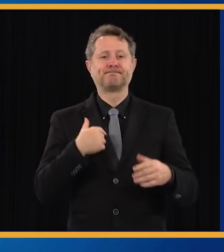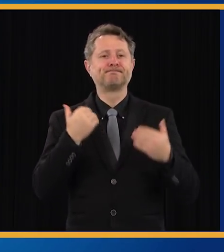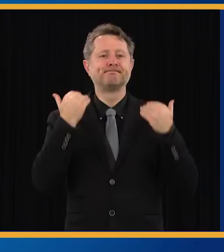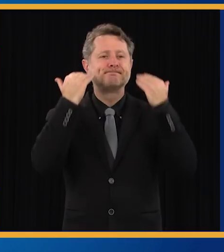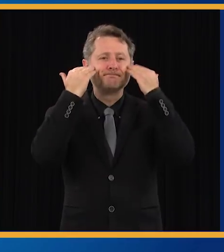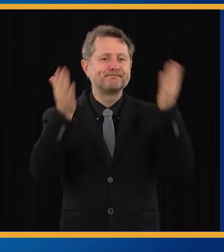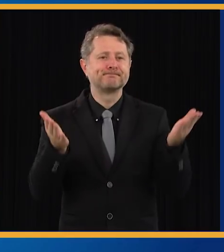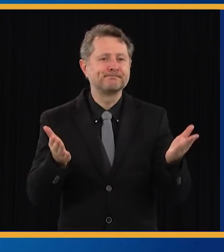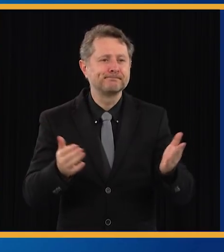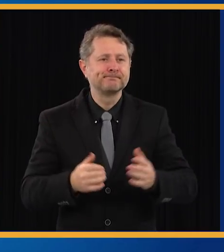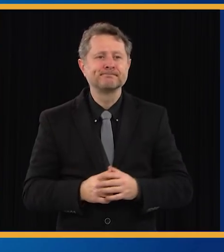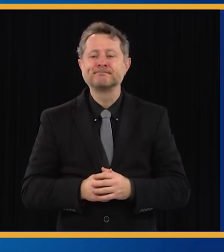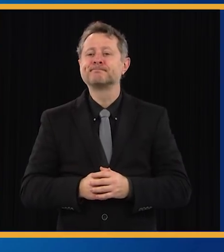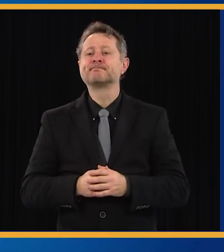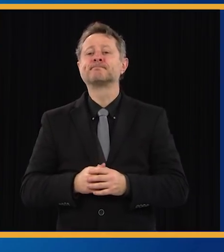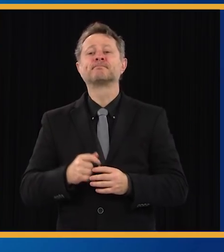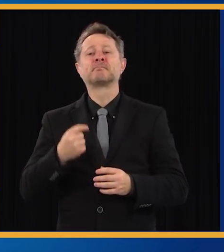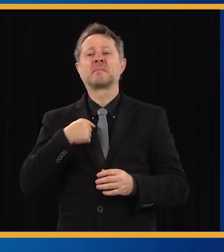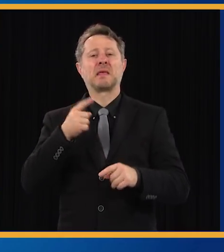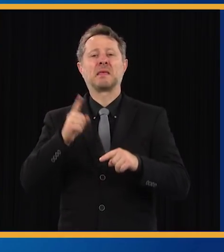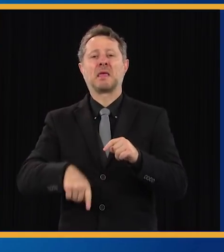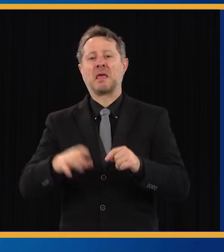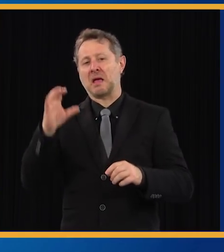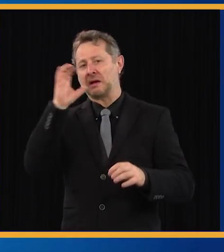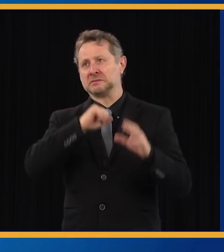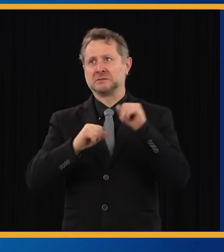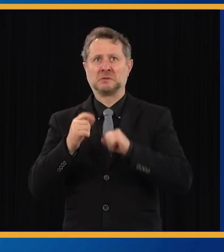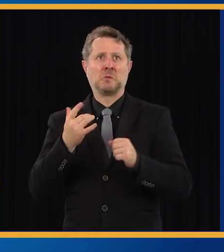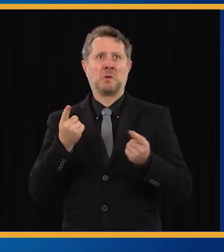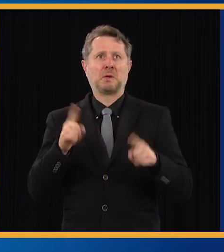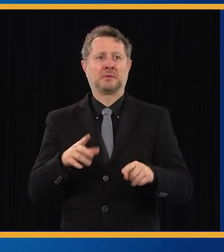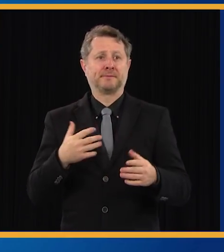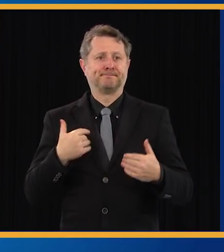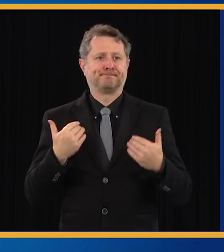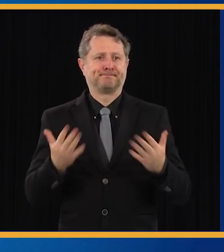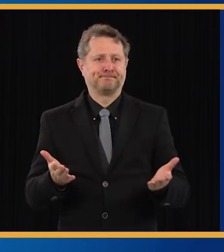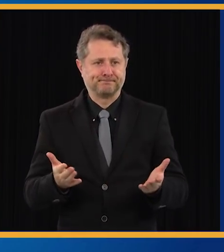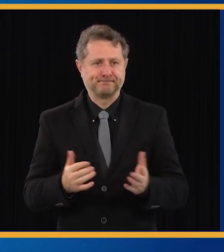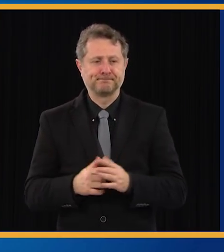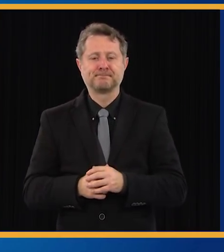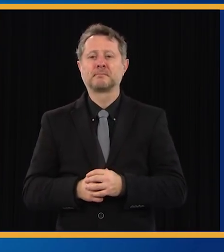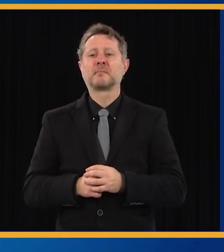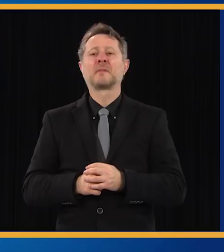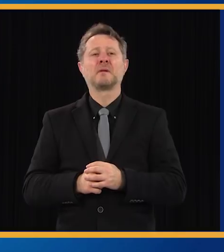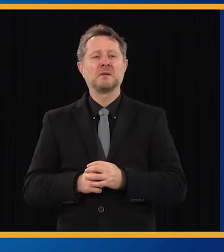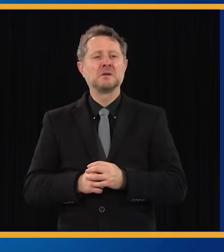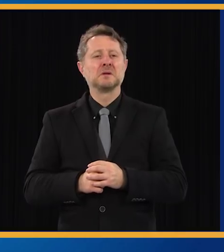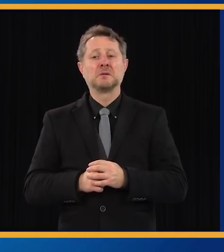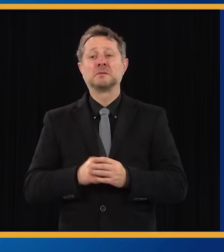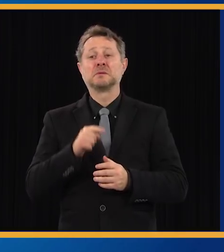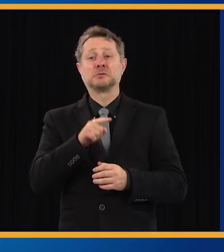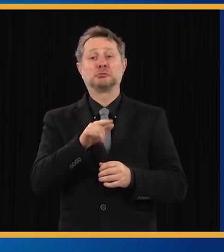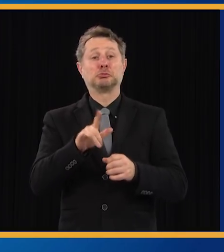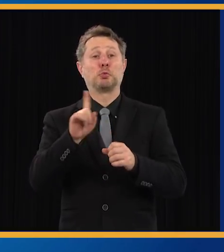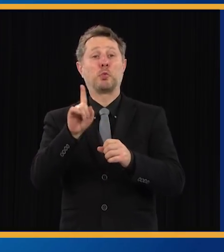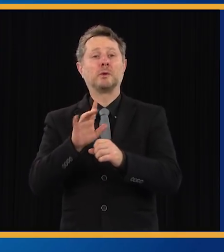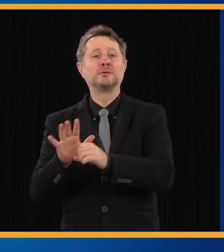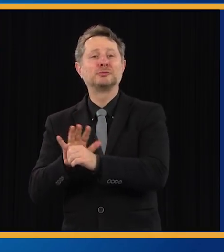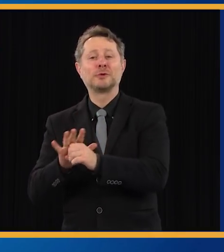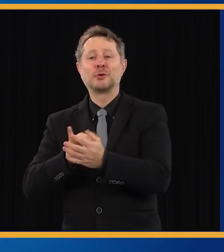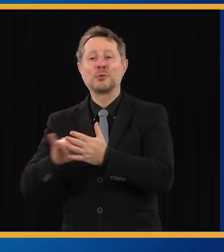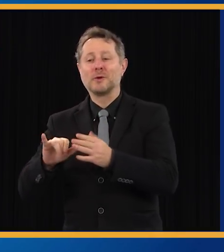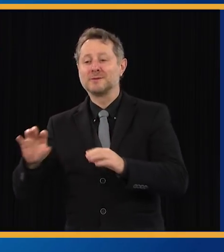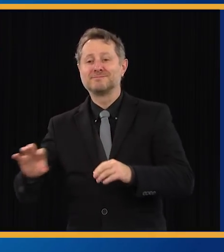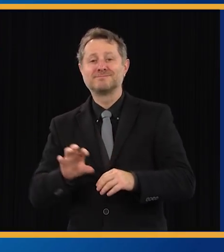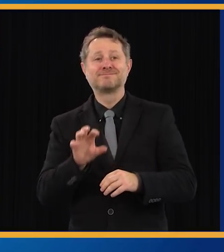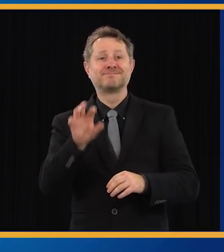to speculate. These are the regional numbers